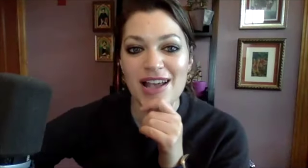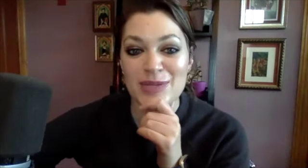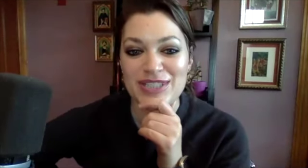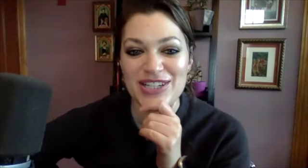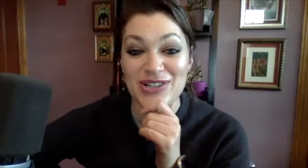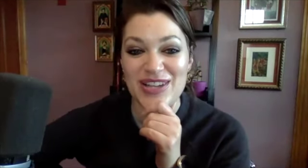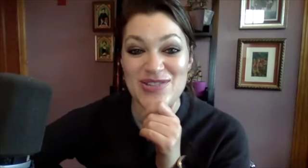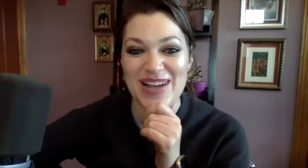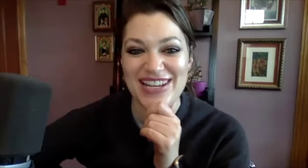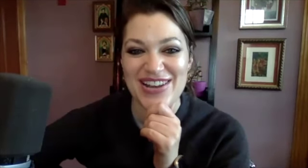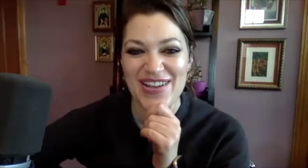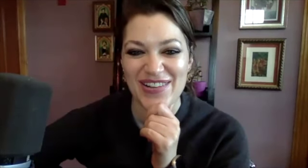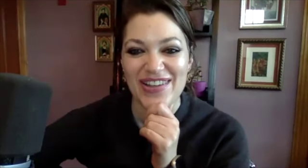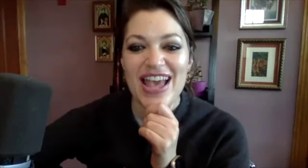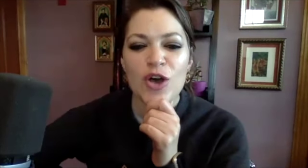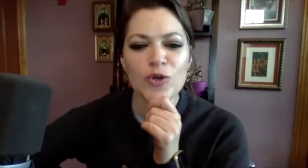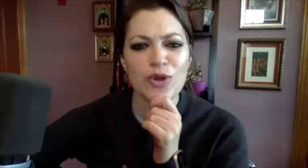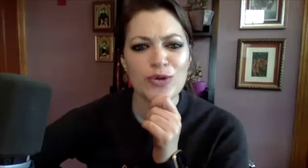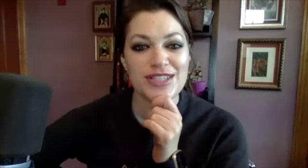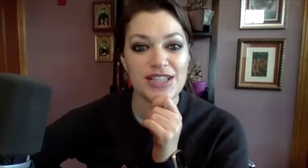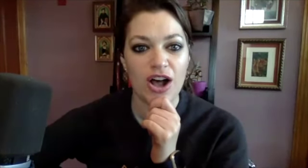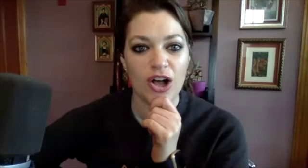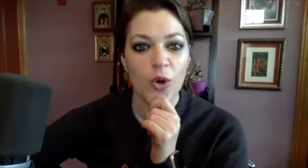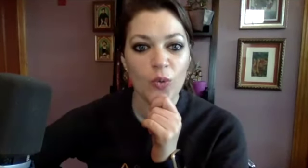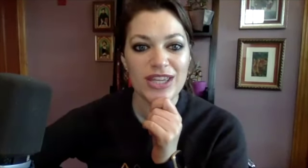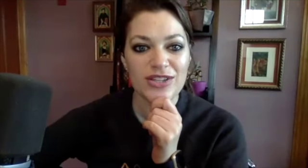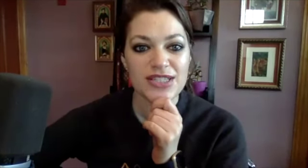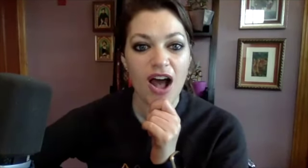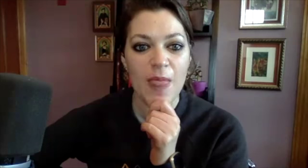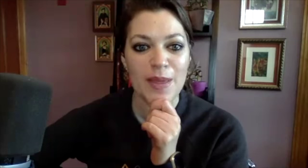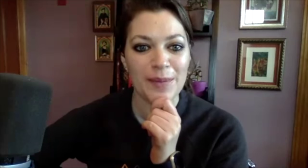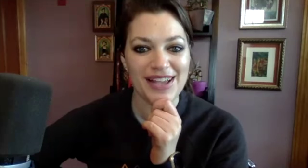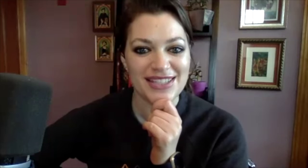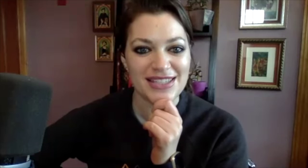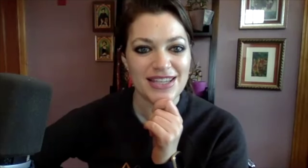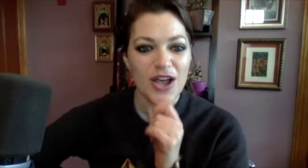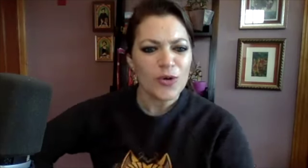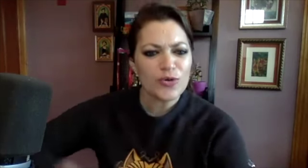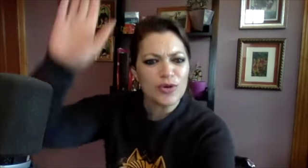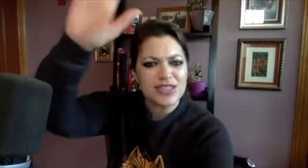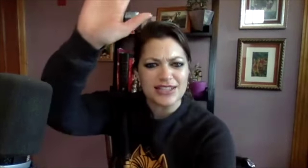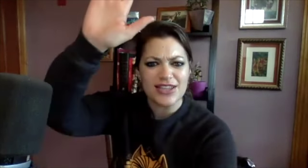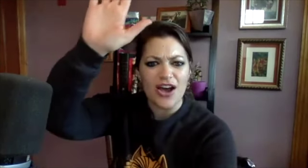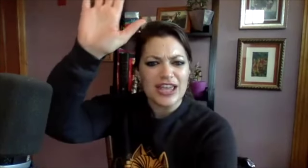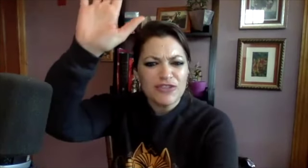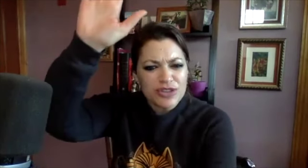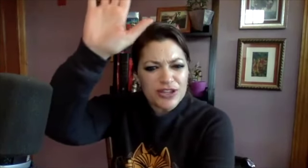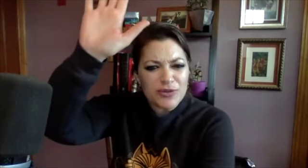in particular that you might know. Who knows the song, Wheels on the Bus? Who knows that song? If you think you remember